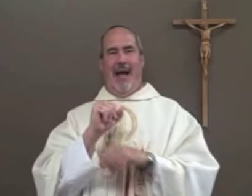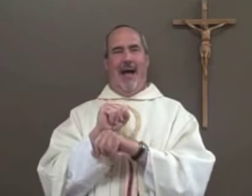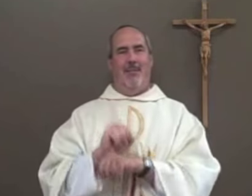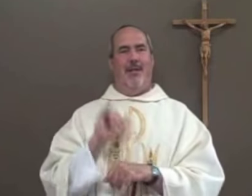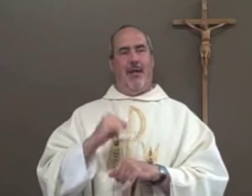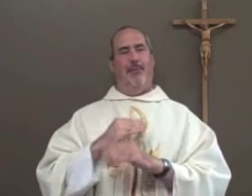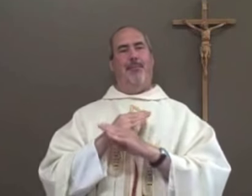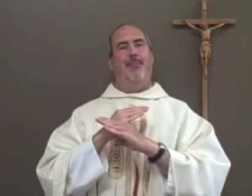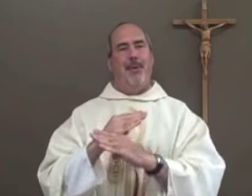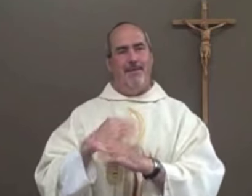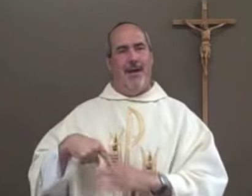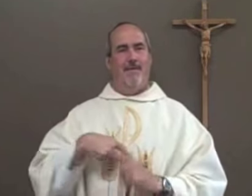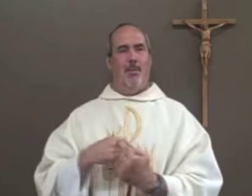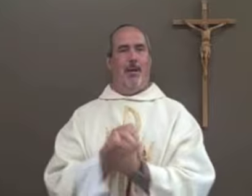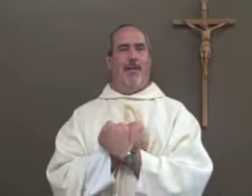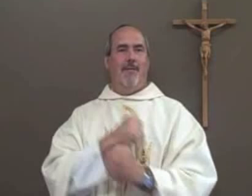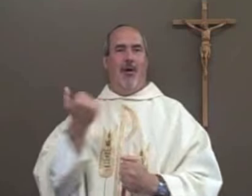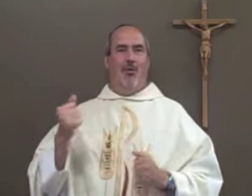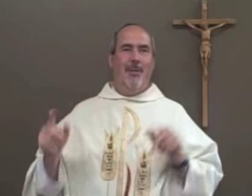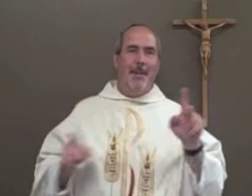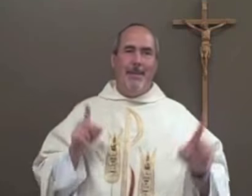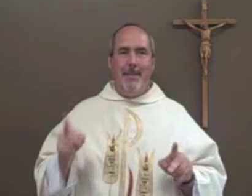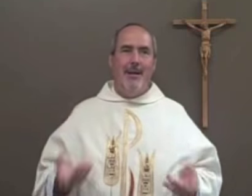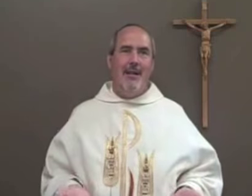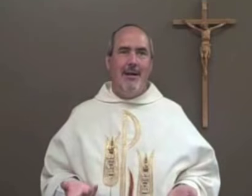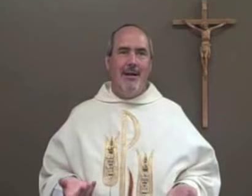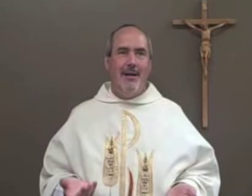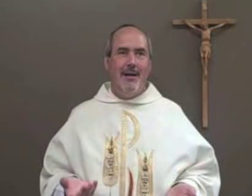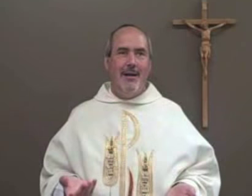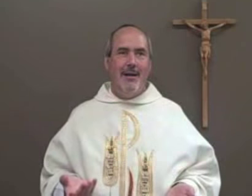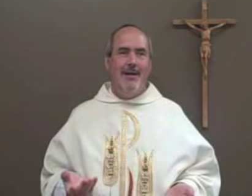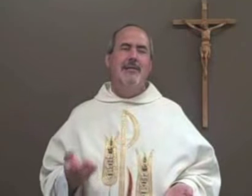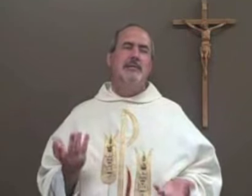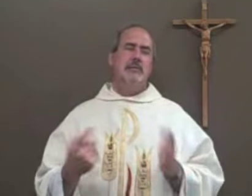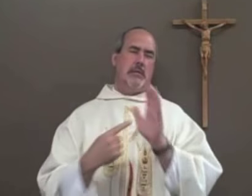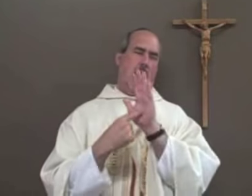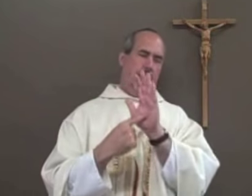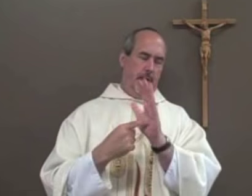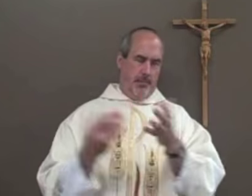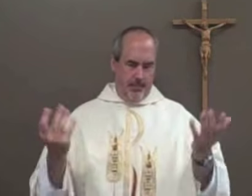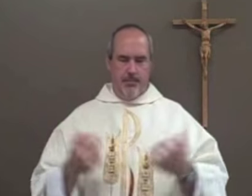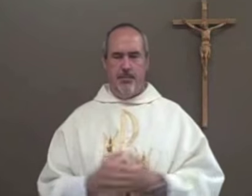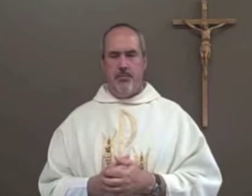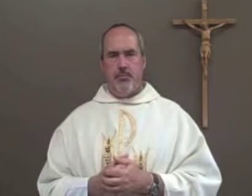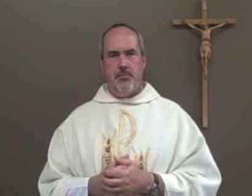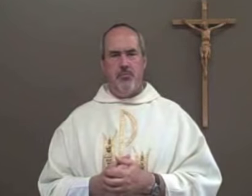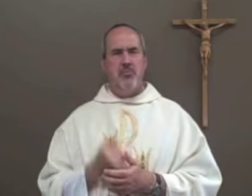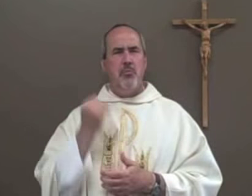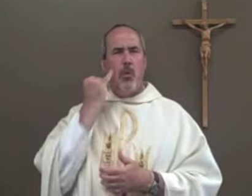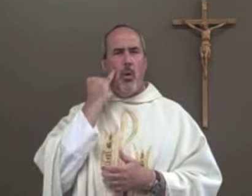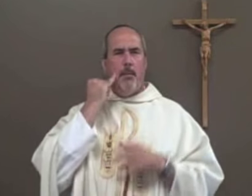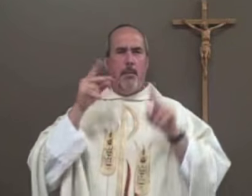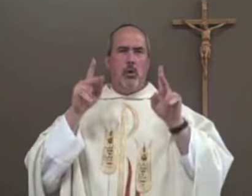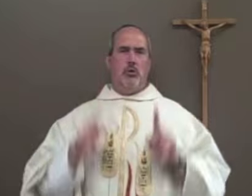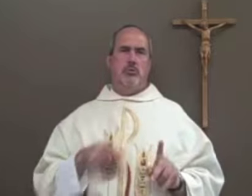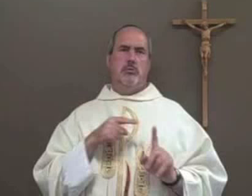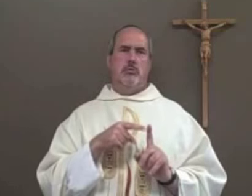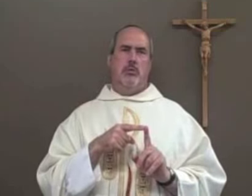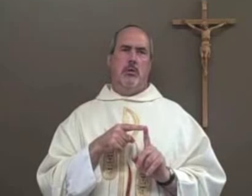sin, our bad habits prevent us from truly loving other people. Let me give you another example.